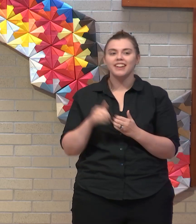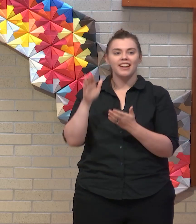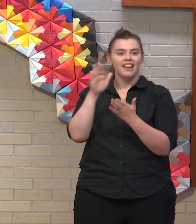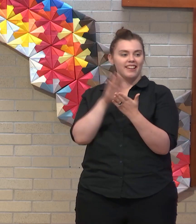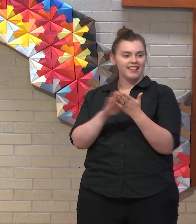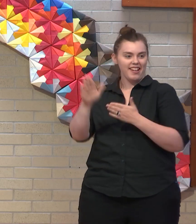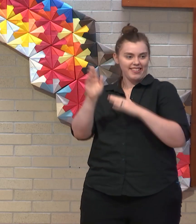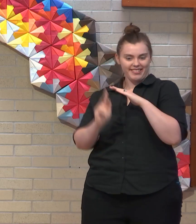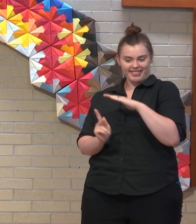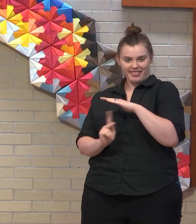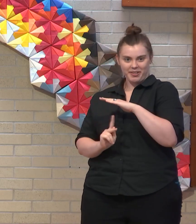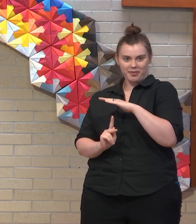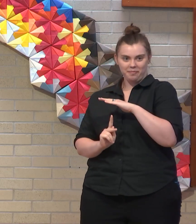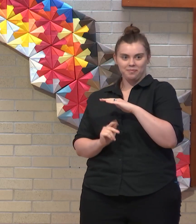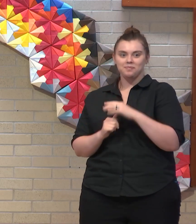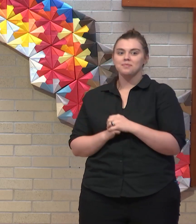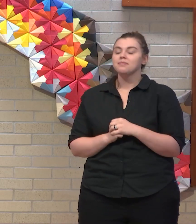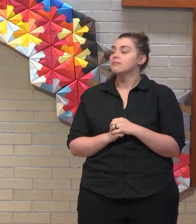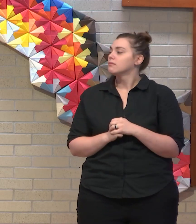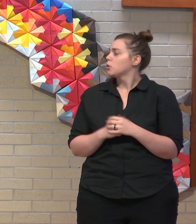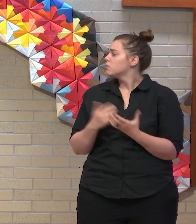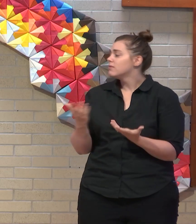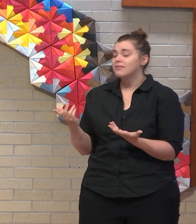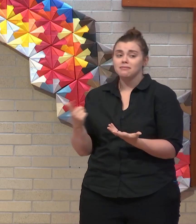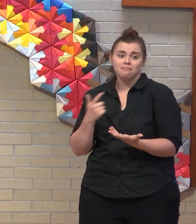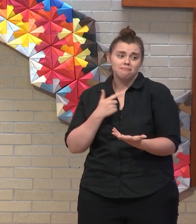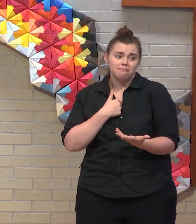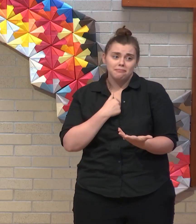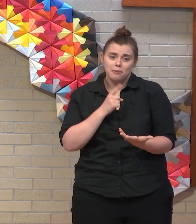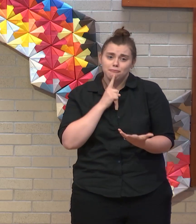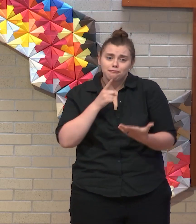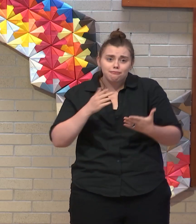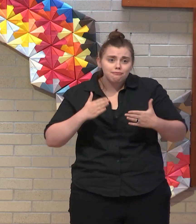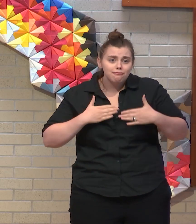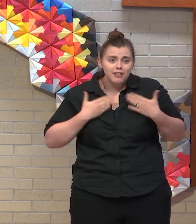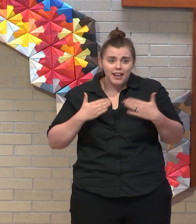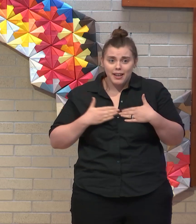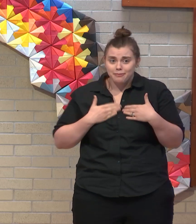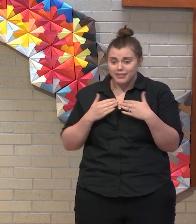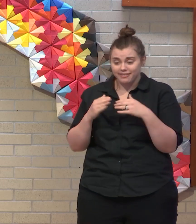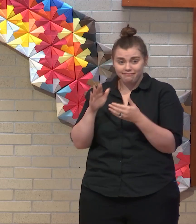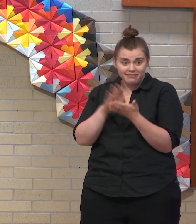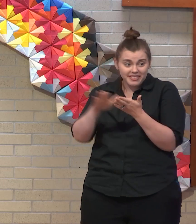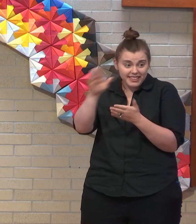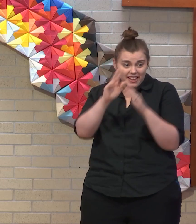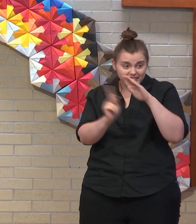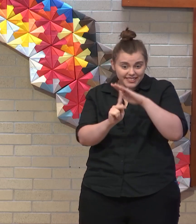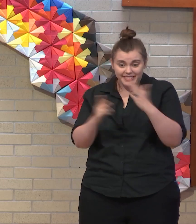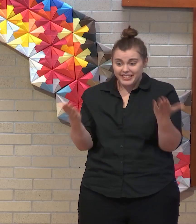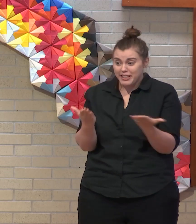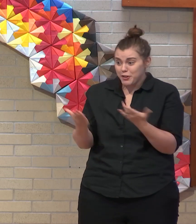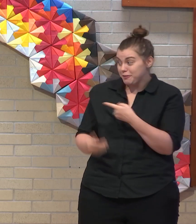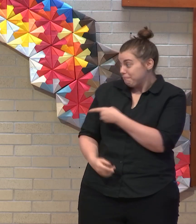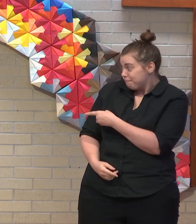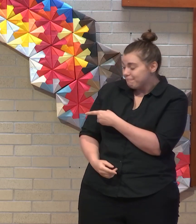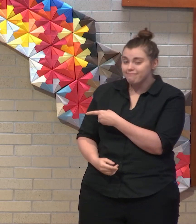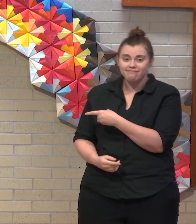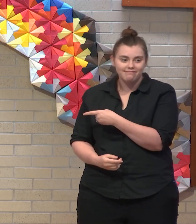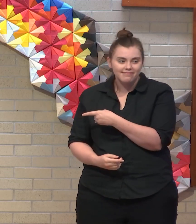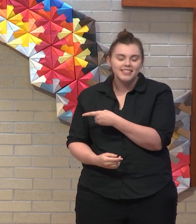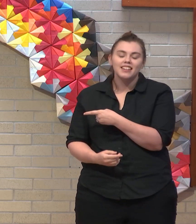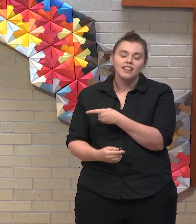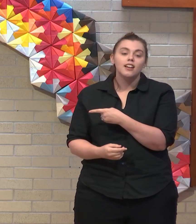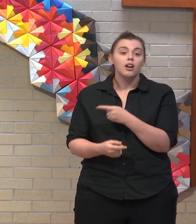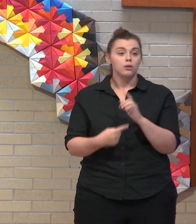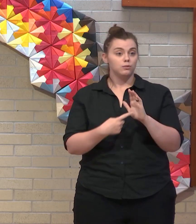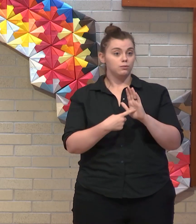college kindergarten. And so I'm really delighted that our college kindergartners are with us this morning. And